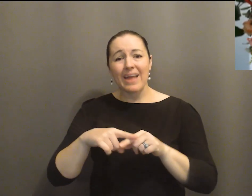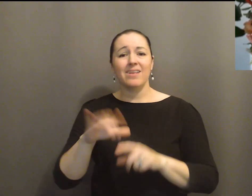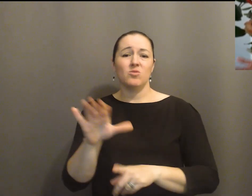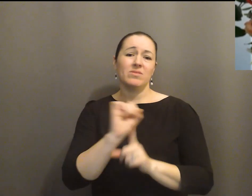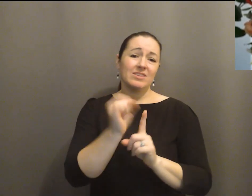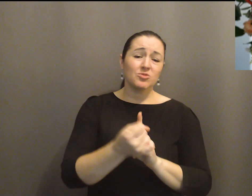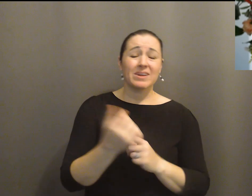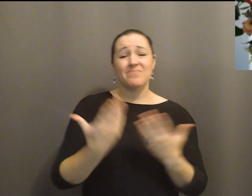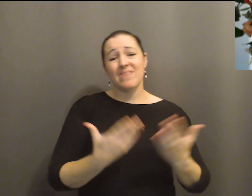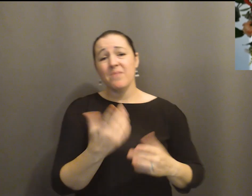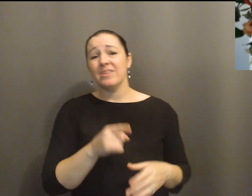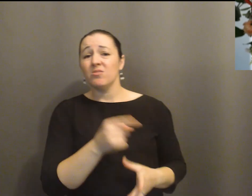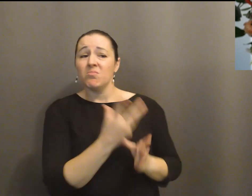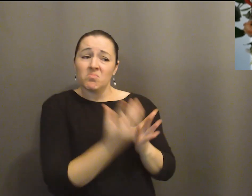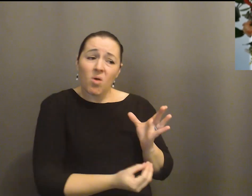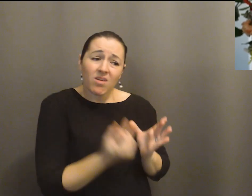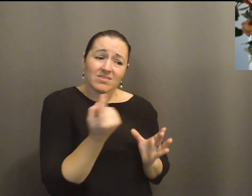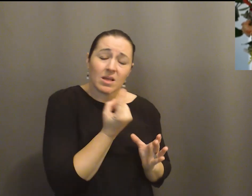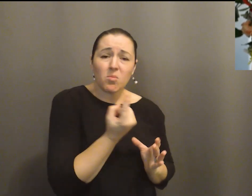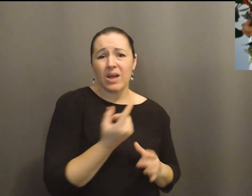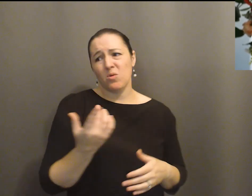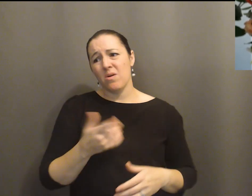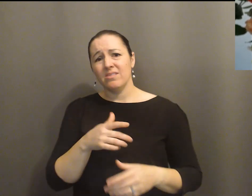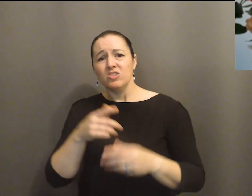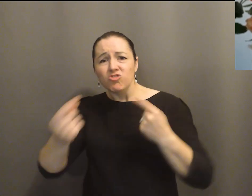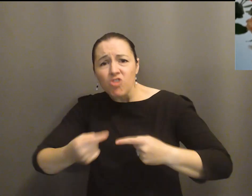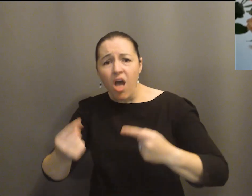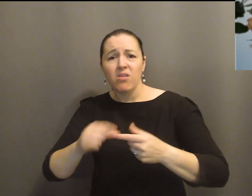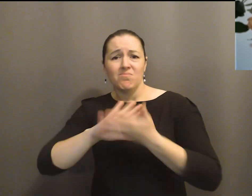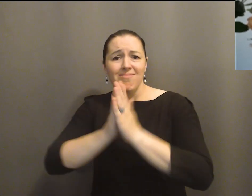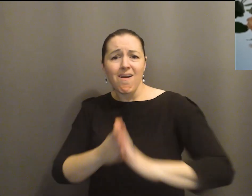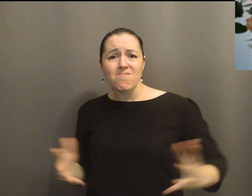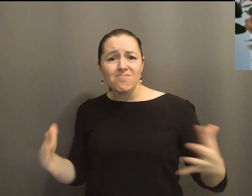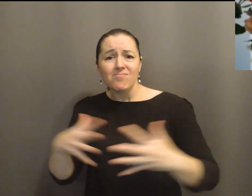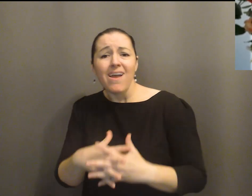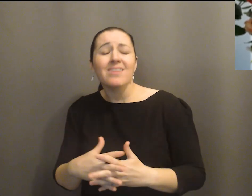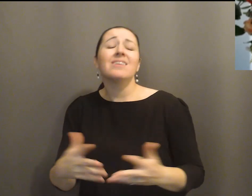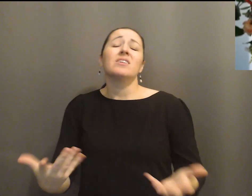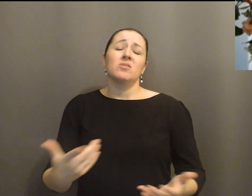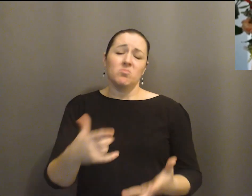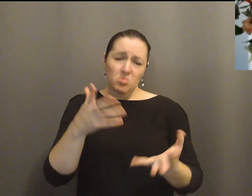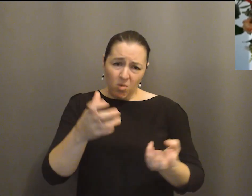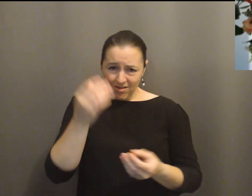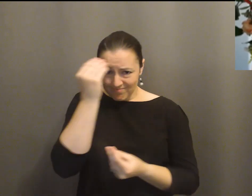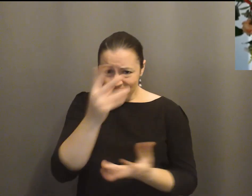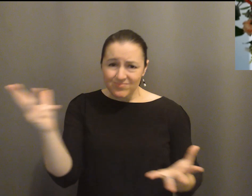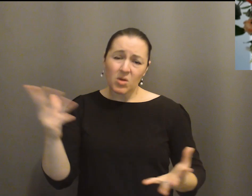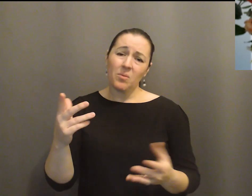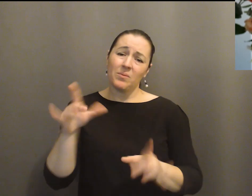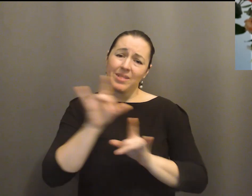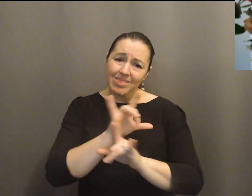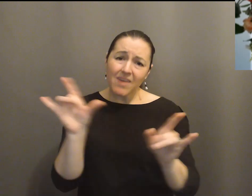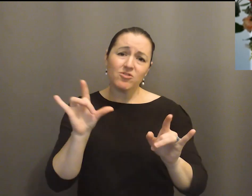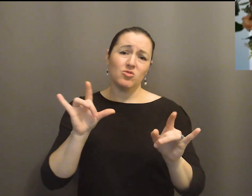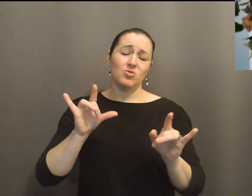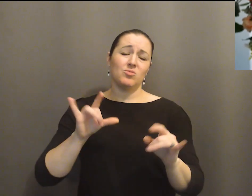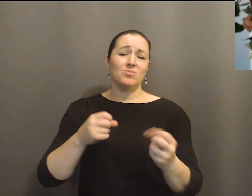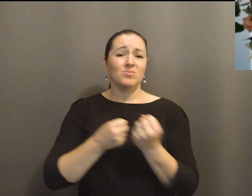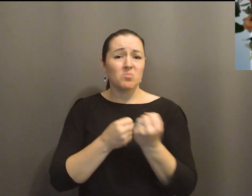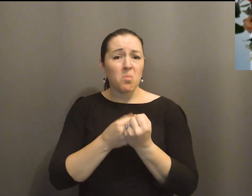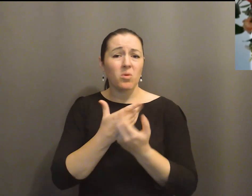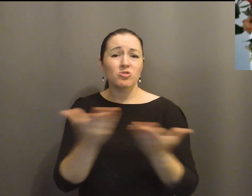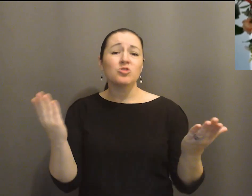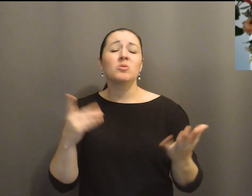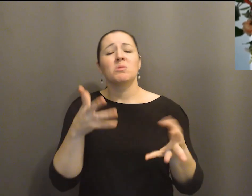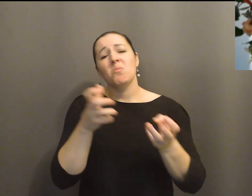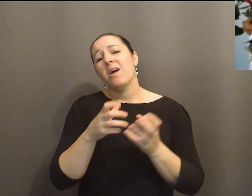somebody That you lost in your life That you're missing Or you're walking Through infertility We just want you To know that we are Walking alongside you We love you guys We just want